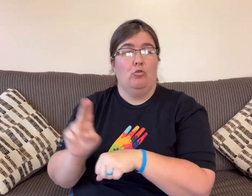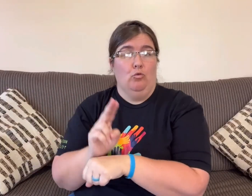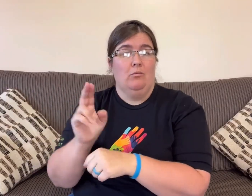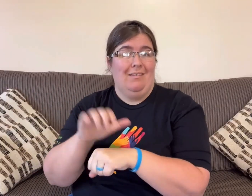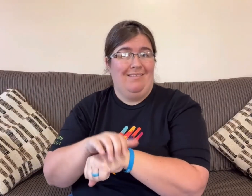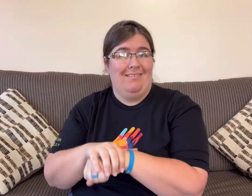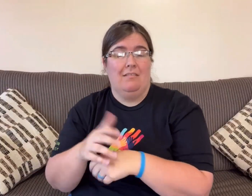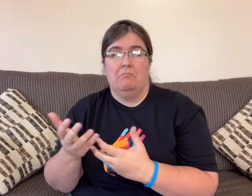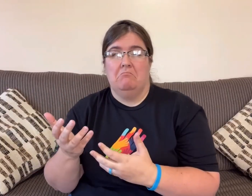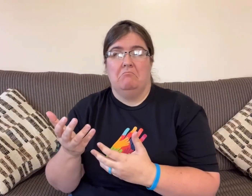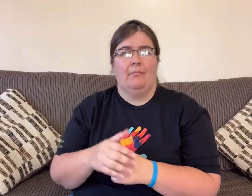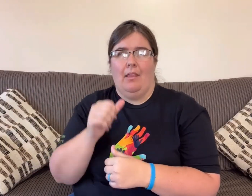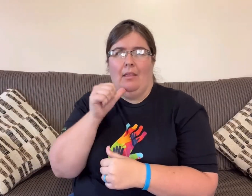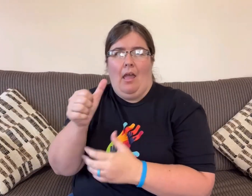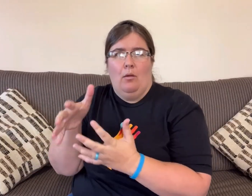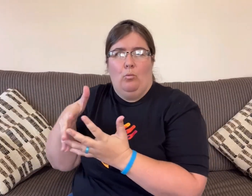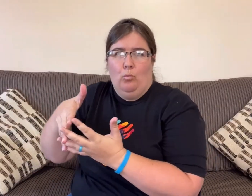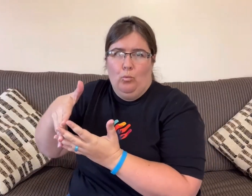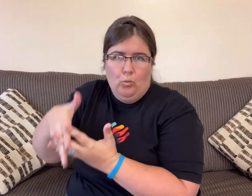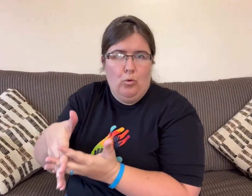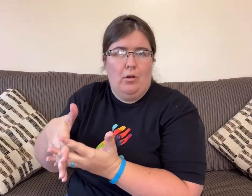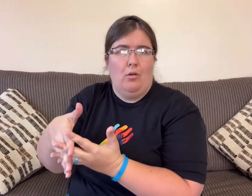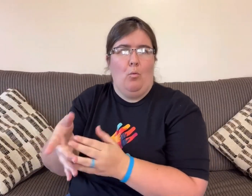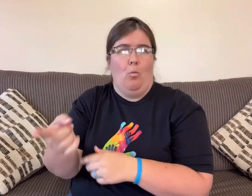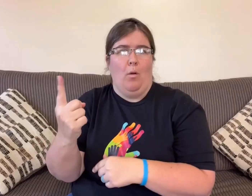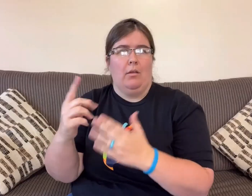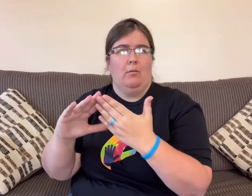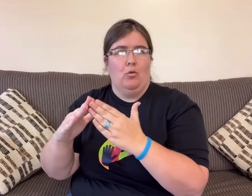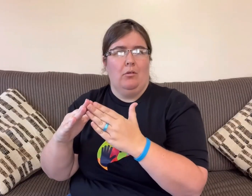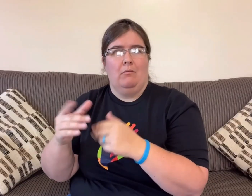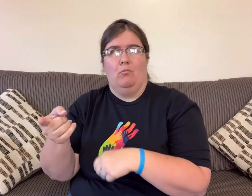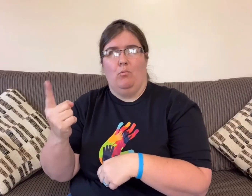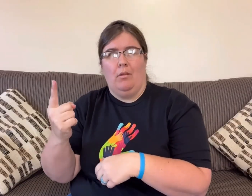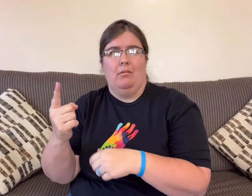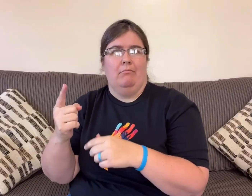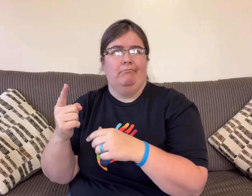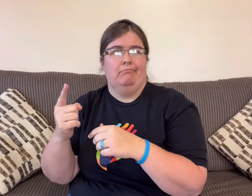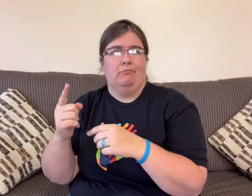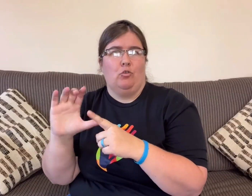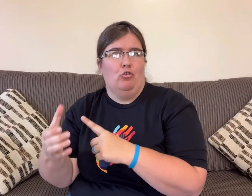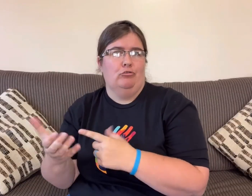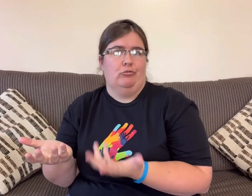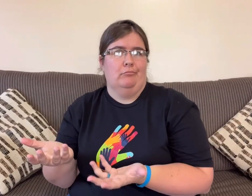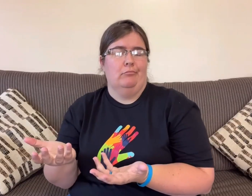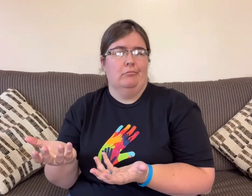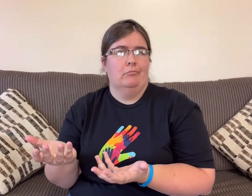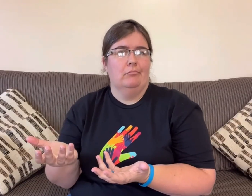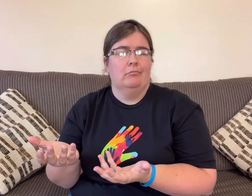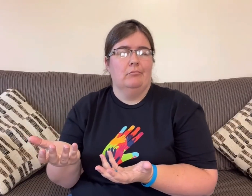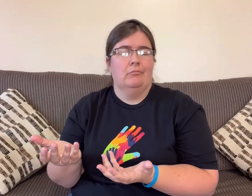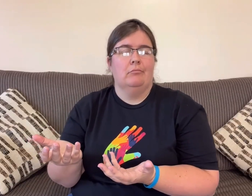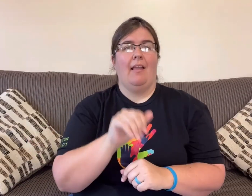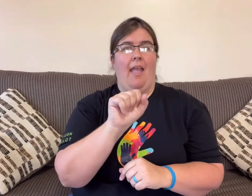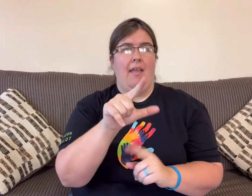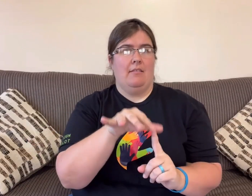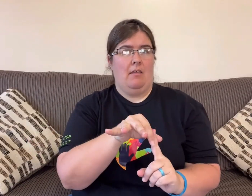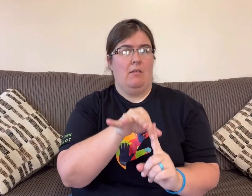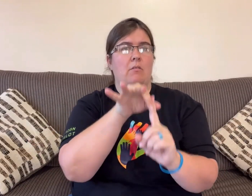So it's not rooted in one community or one culture. So this makes ASL